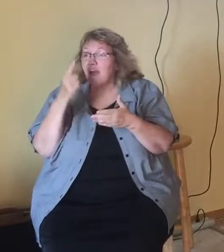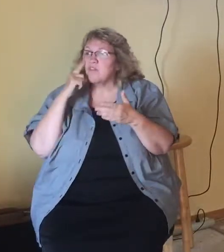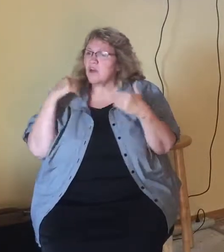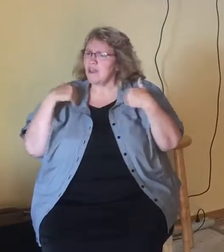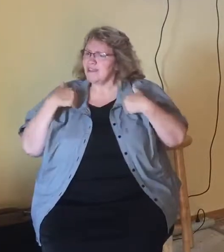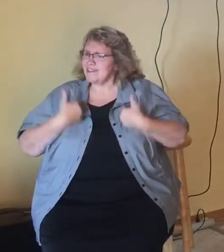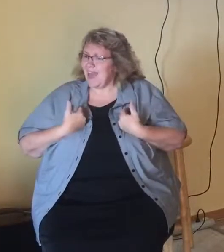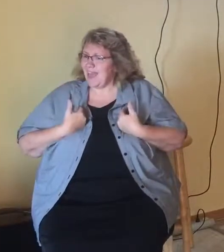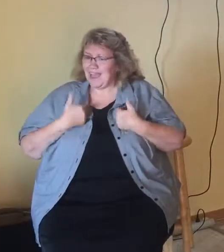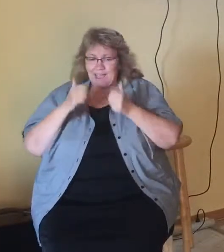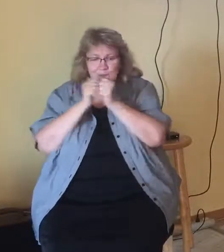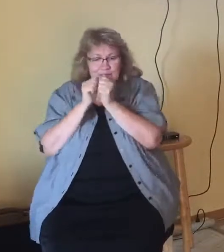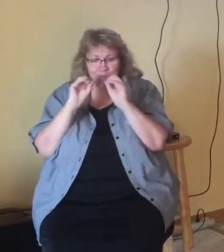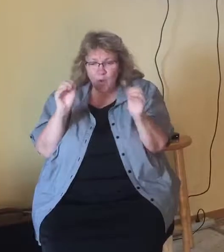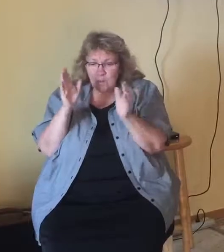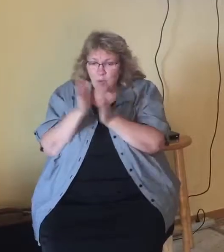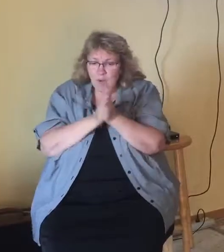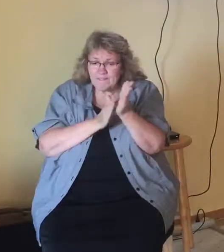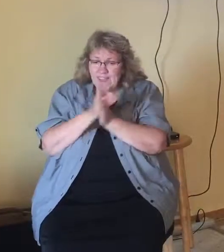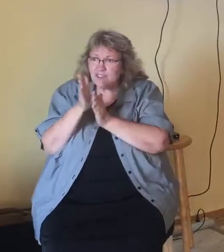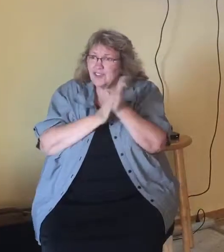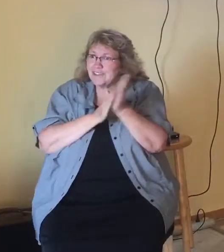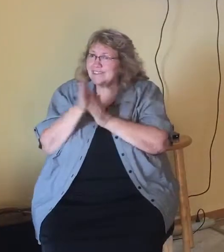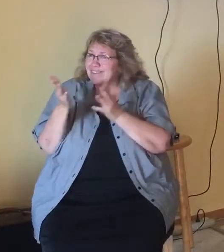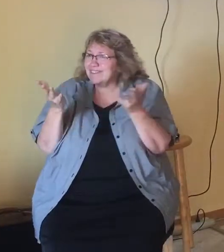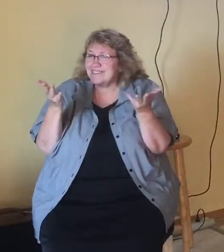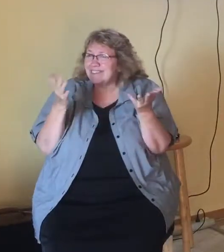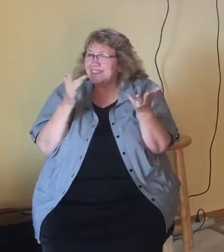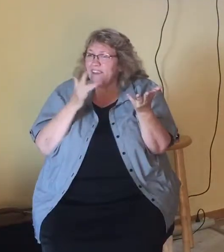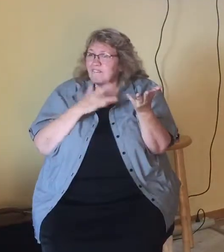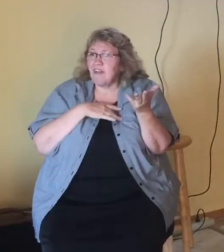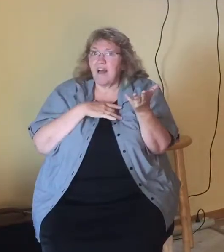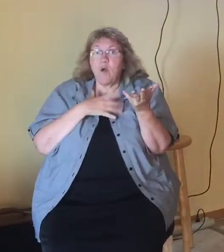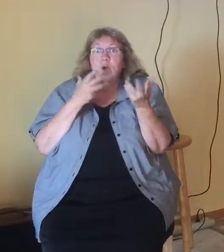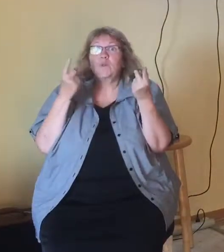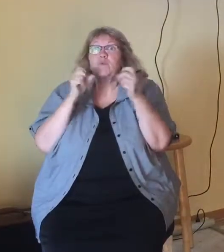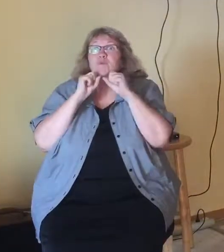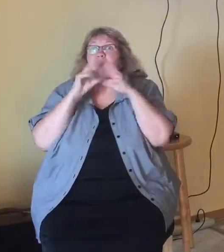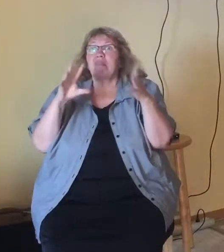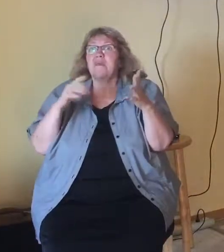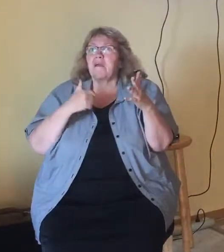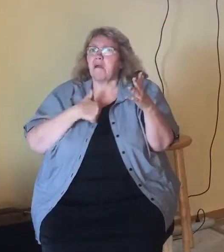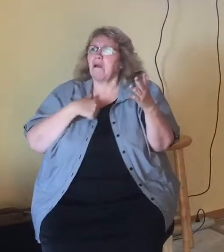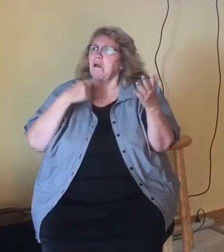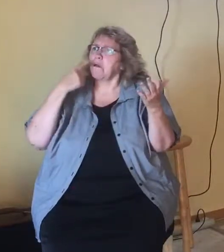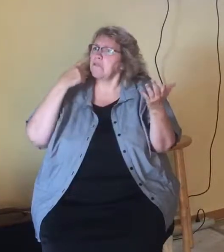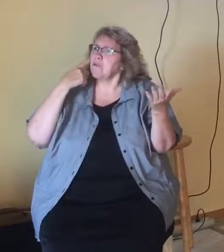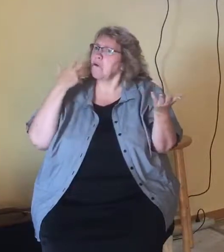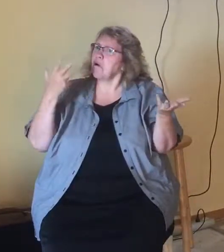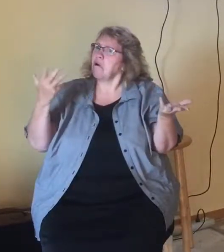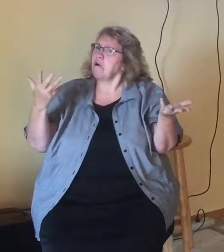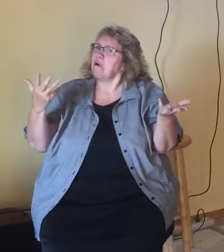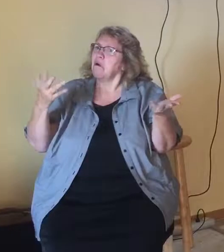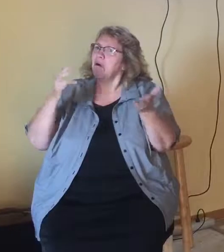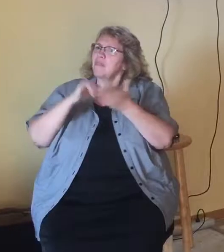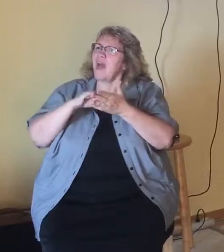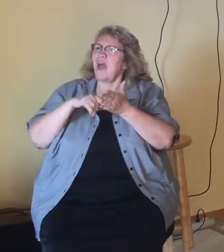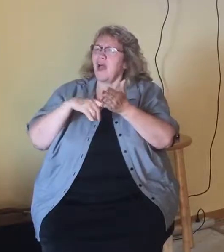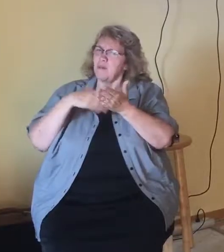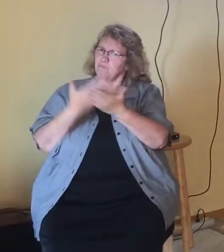tired, being unmotivated, not having any desire to do anything, I just kind of thought that these were badges